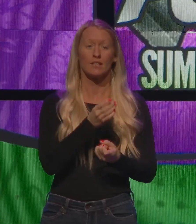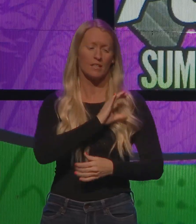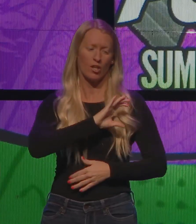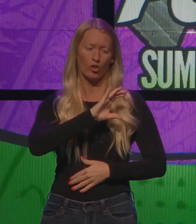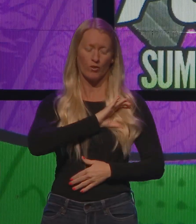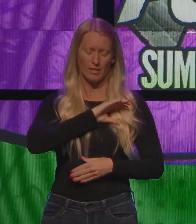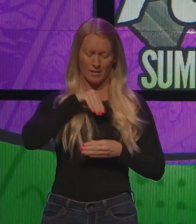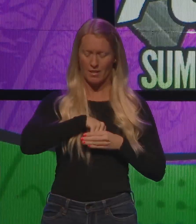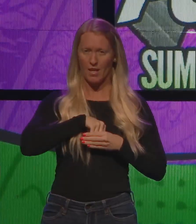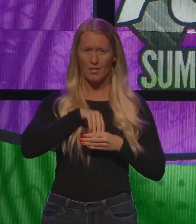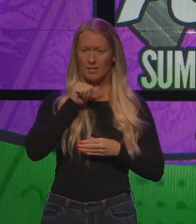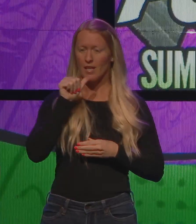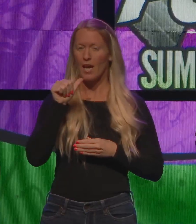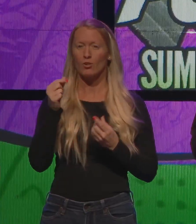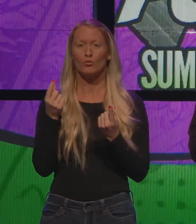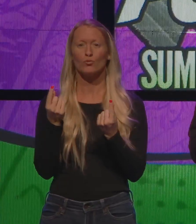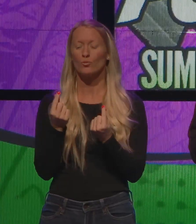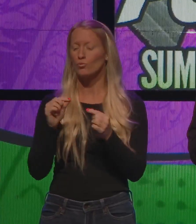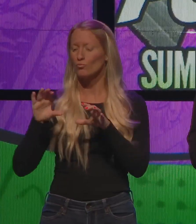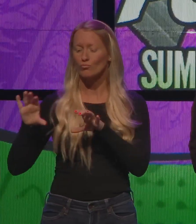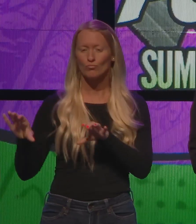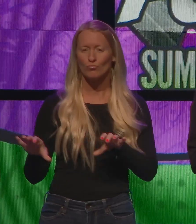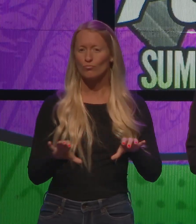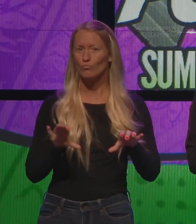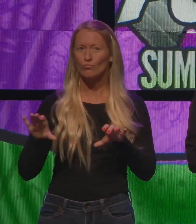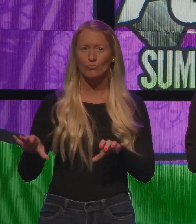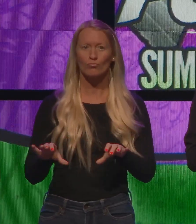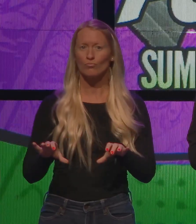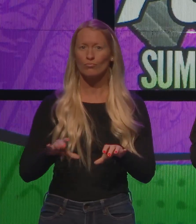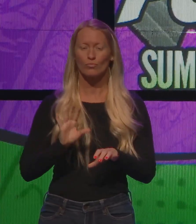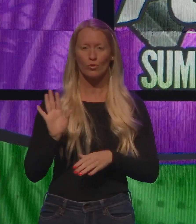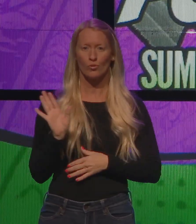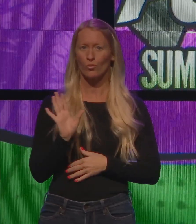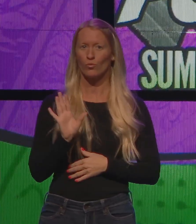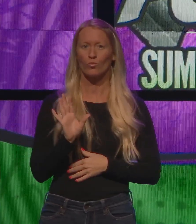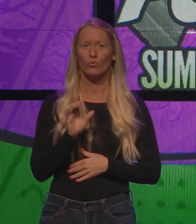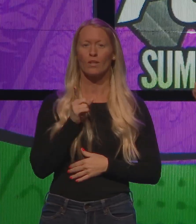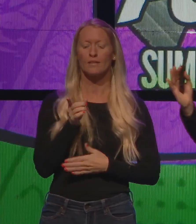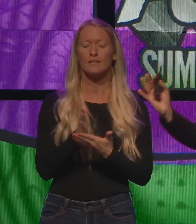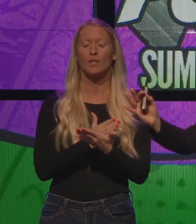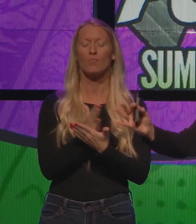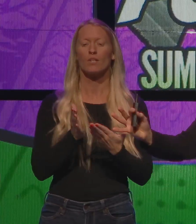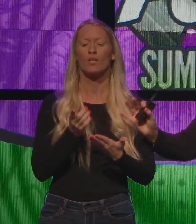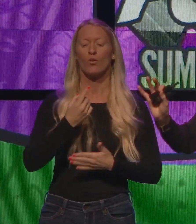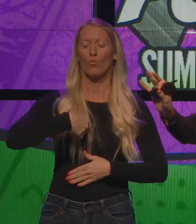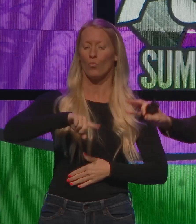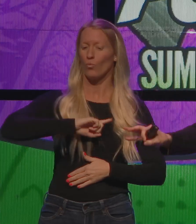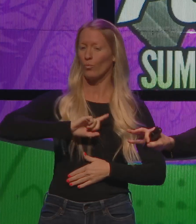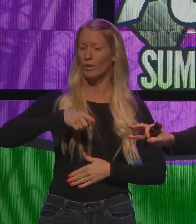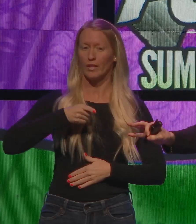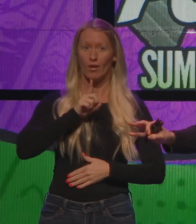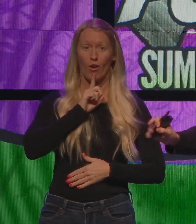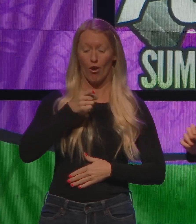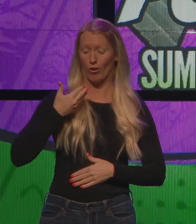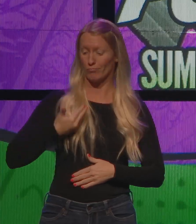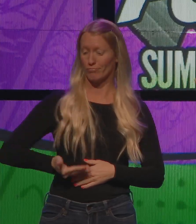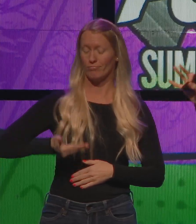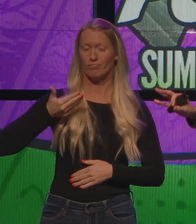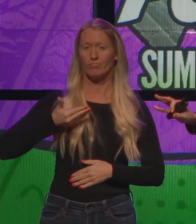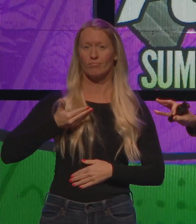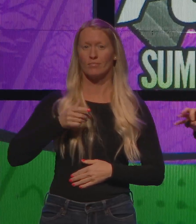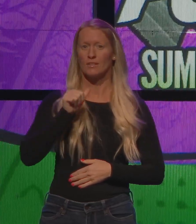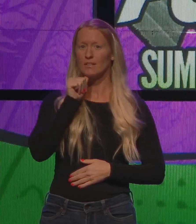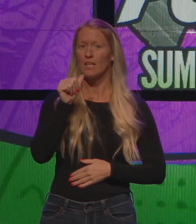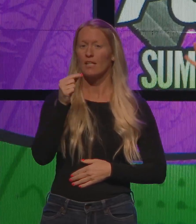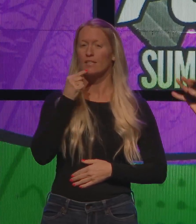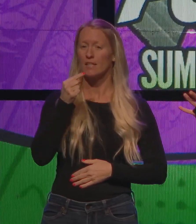do, but it's just something that we are. So it's not saying that we sin, that's different. We'll talk